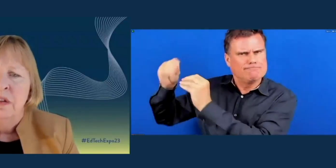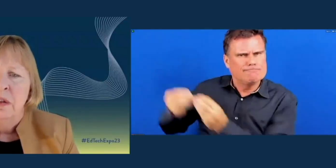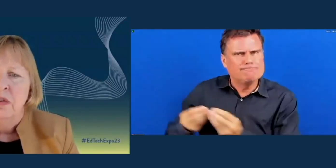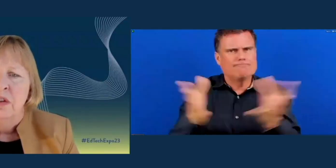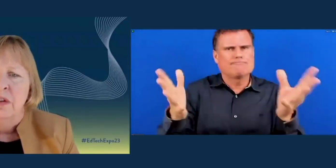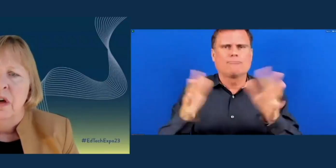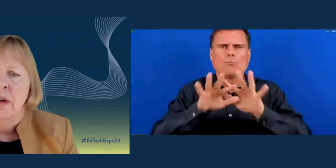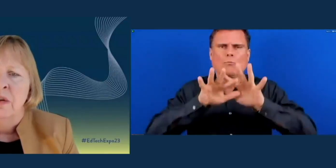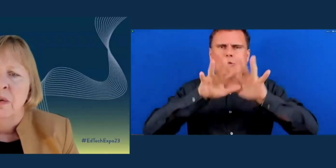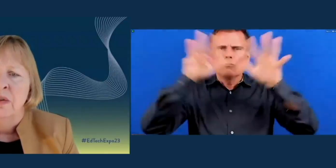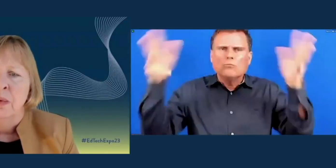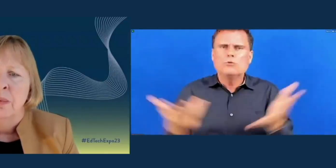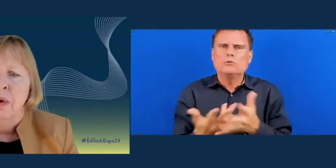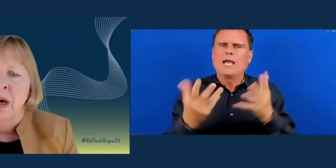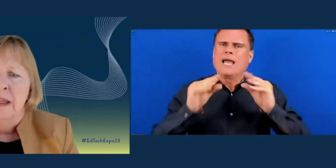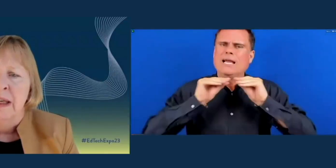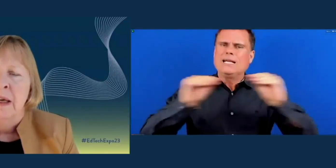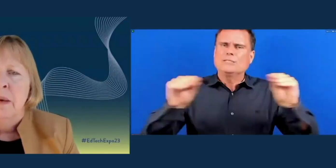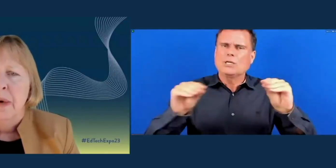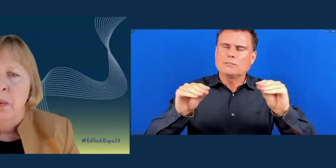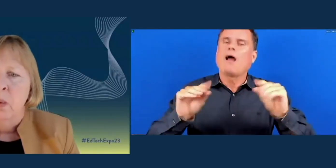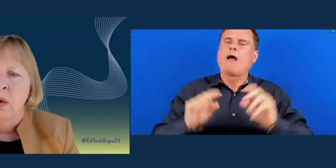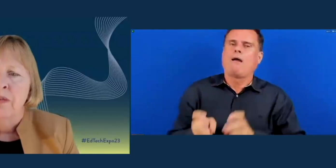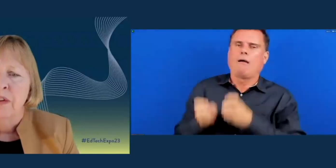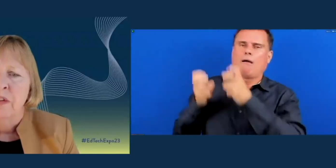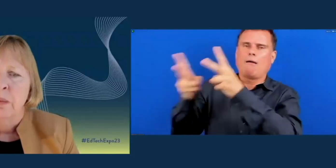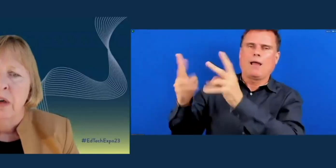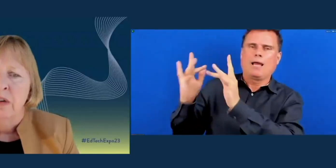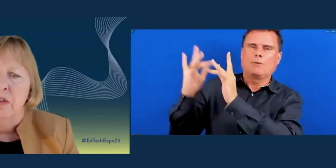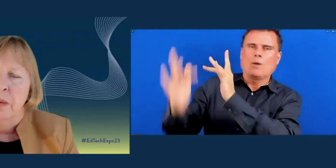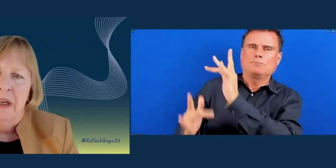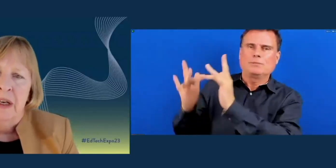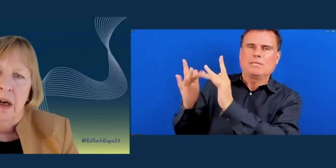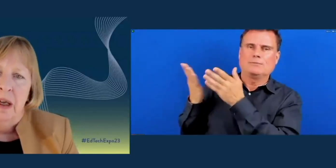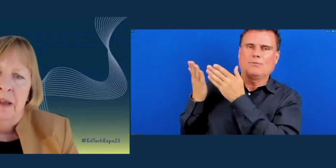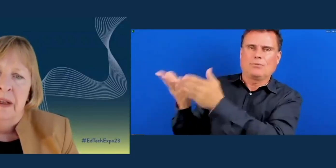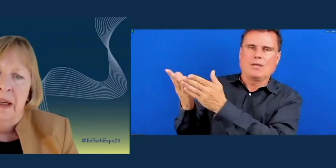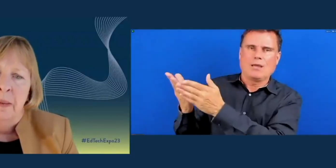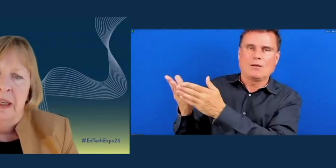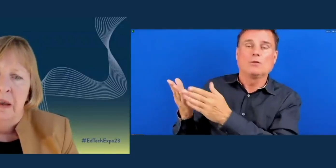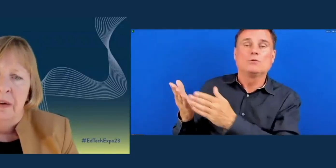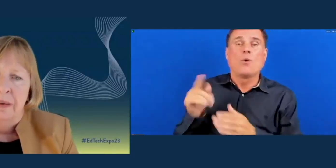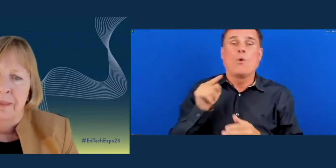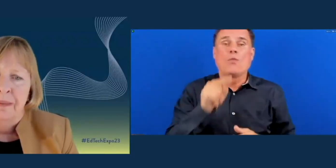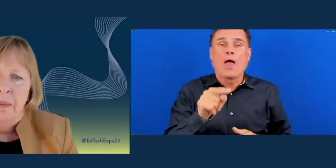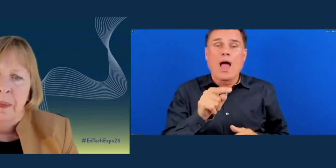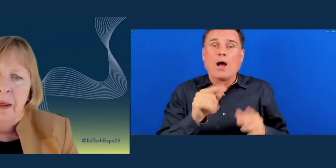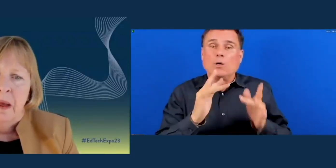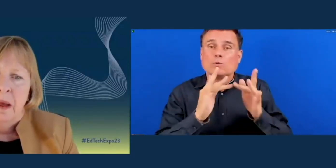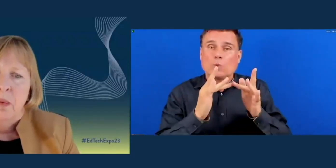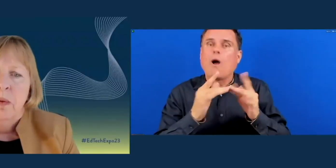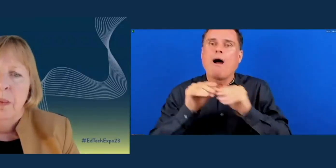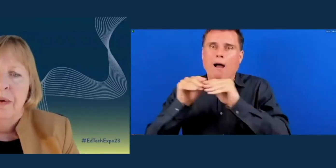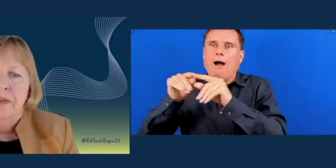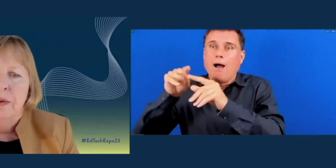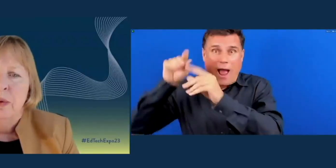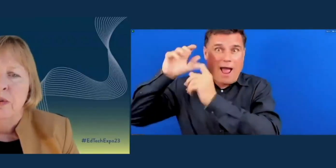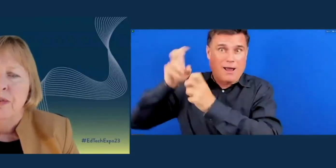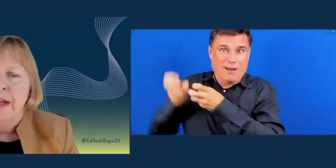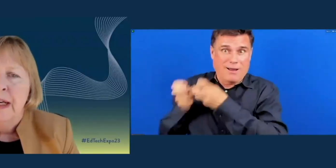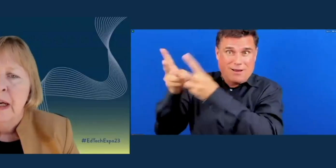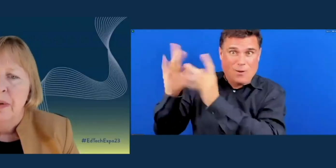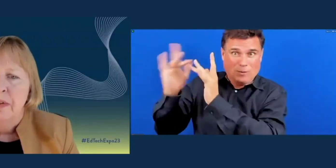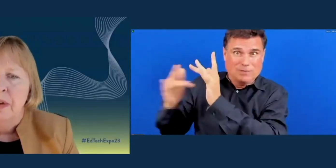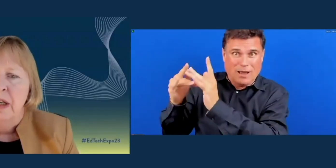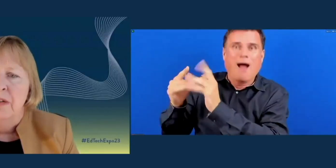and solutions are used more broadly by the World Vision Partnership in the coming years. We will pursue new